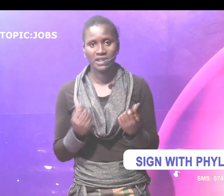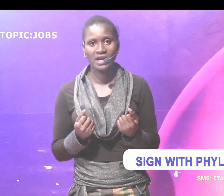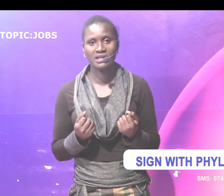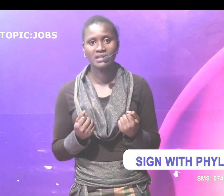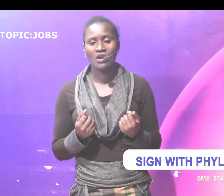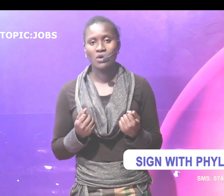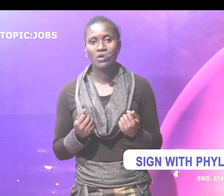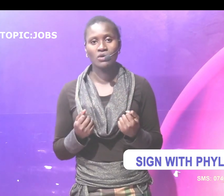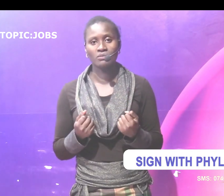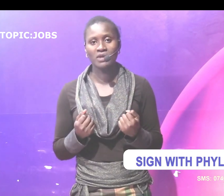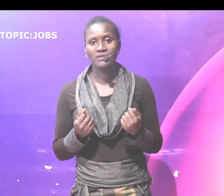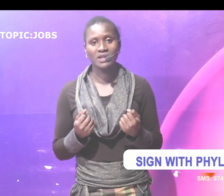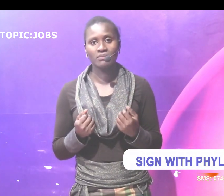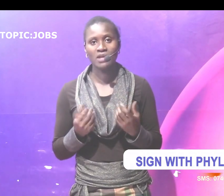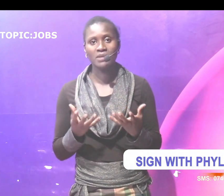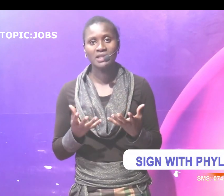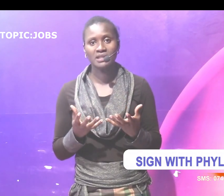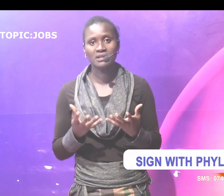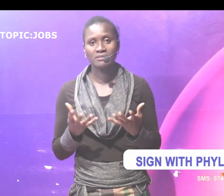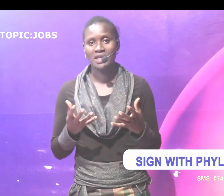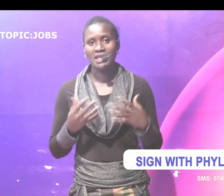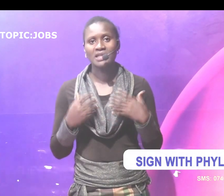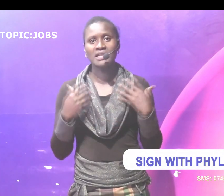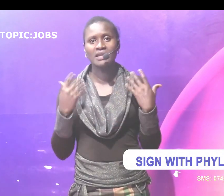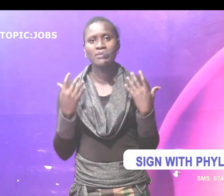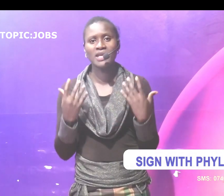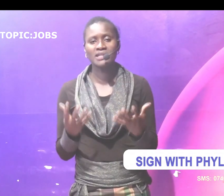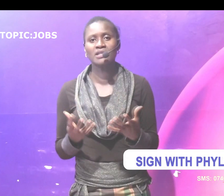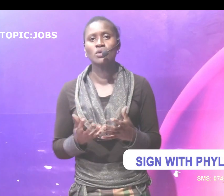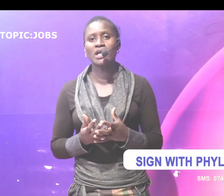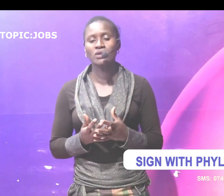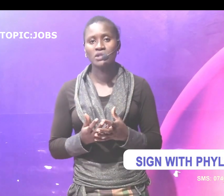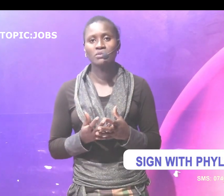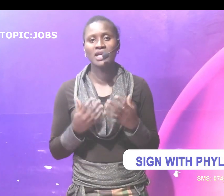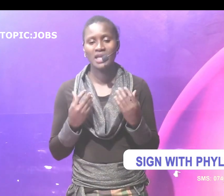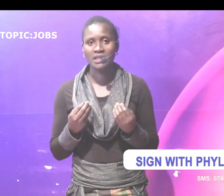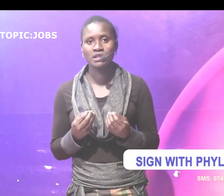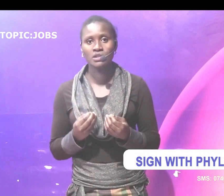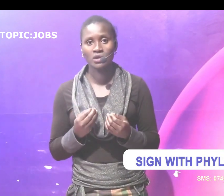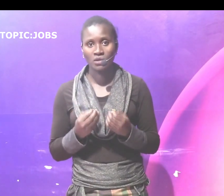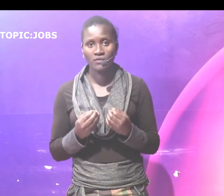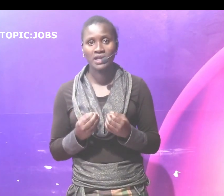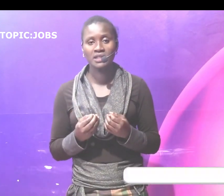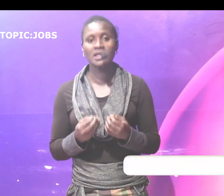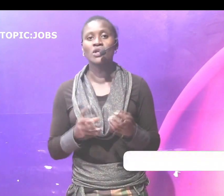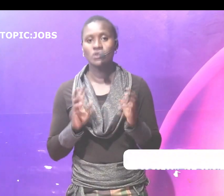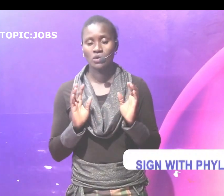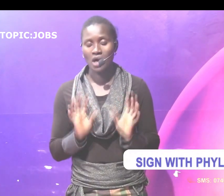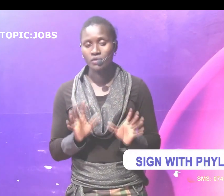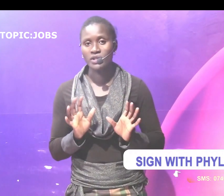it, or maybe it has some things that you cannot make any decision over it. So how do we sign the